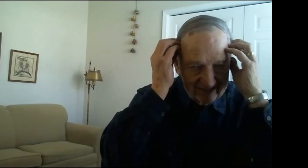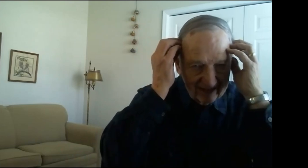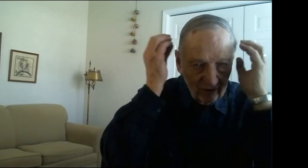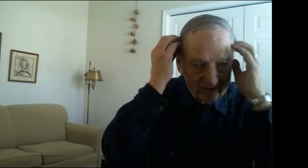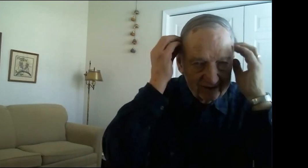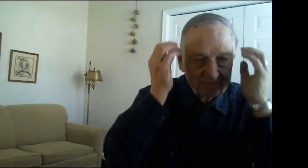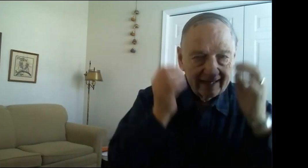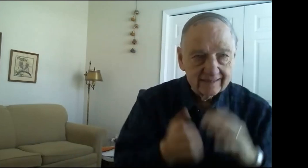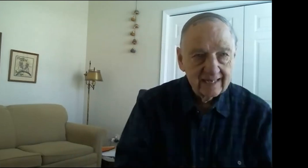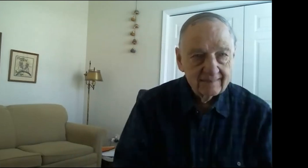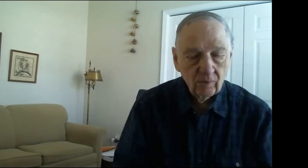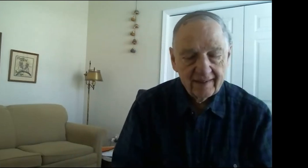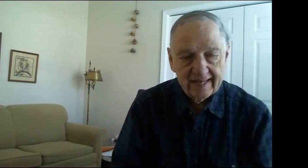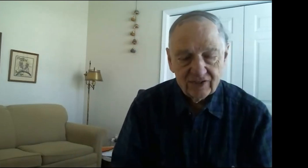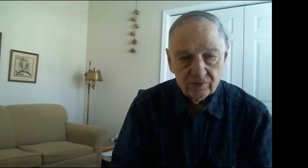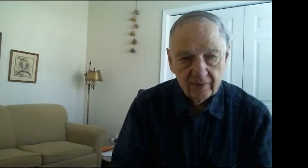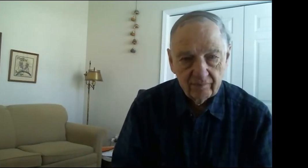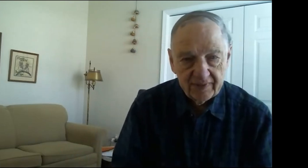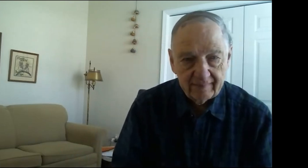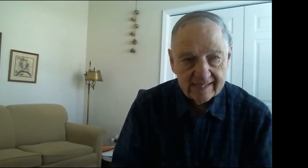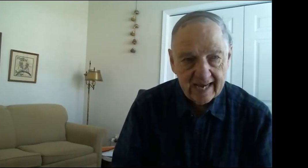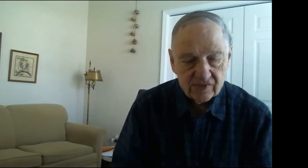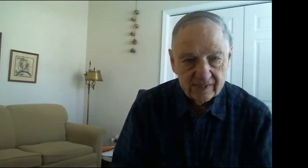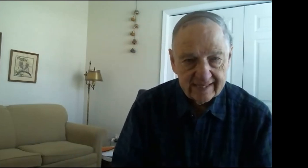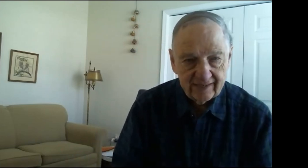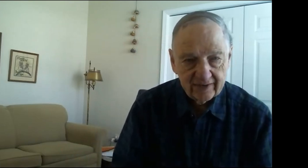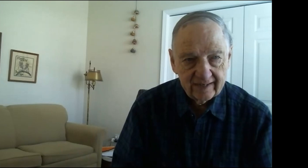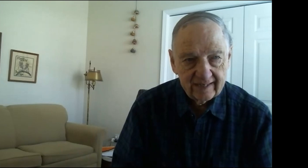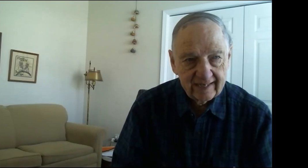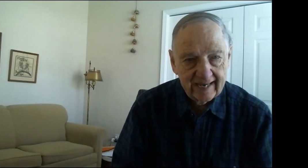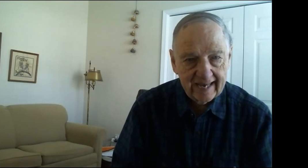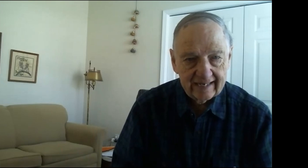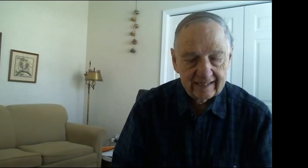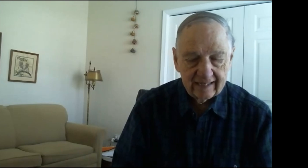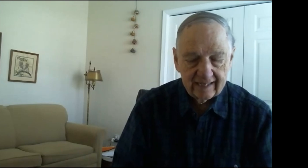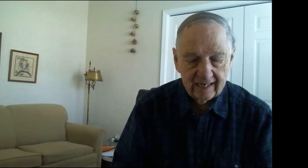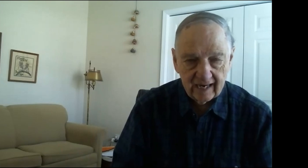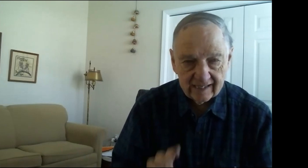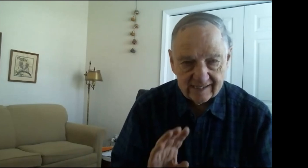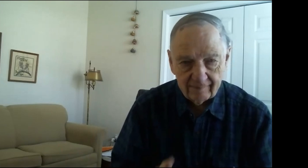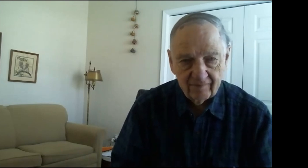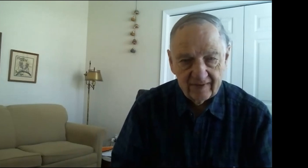a cochlear implant. But one of the issues with him, he's a high school senior, and some of